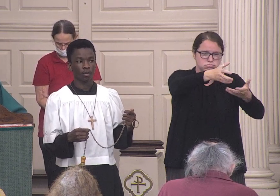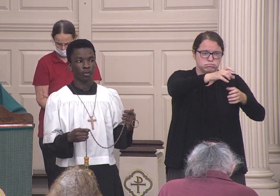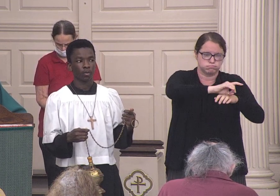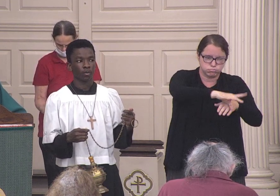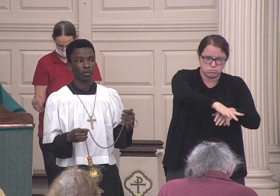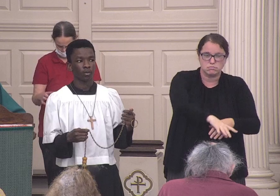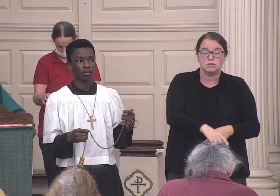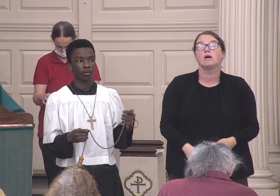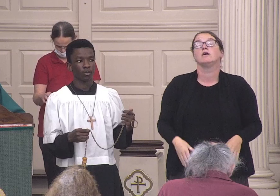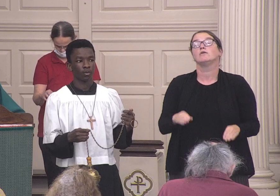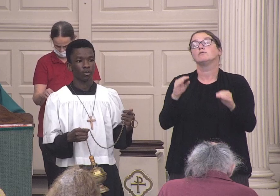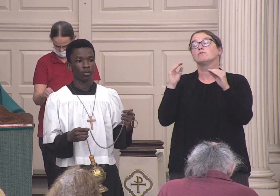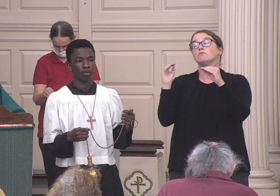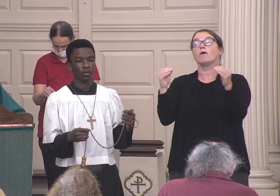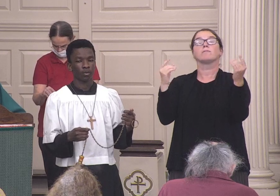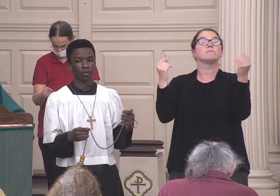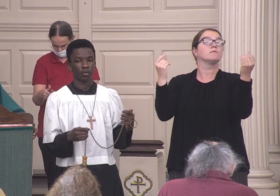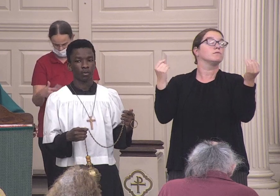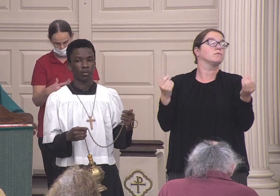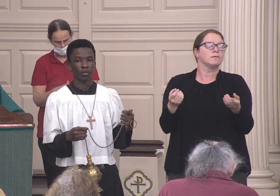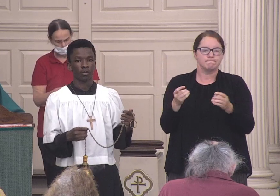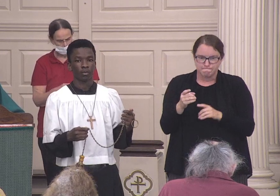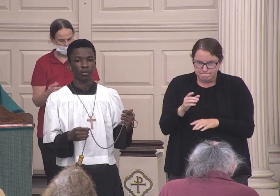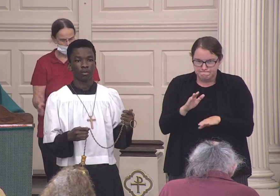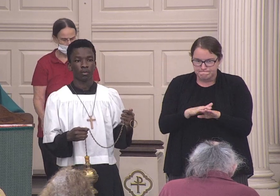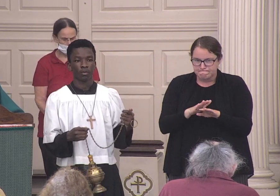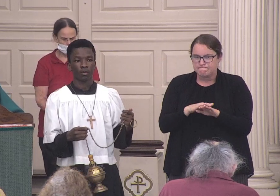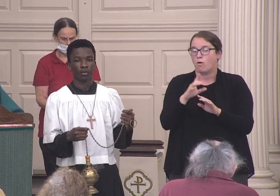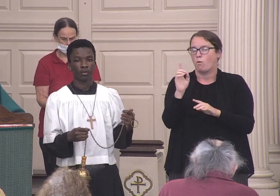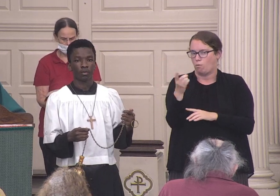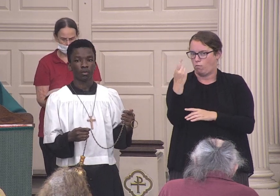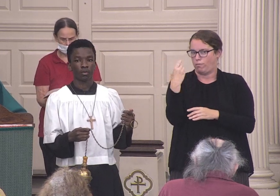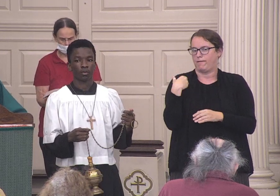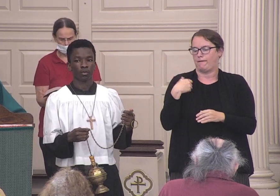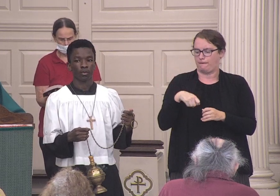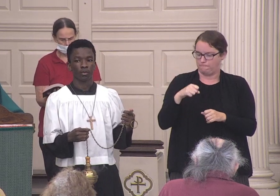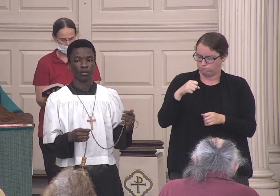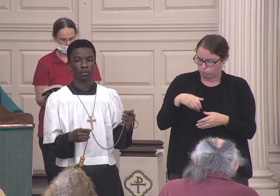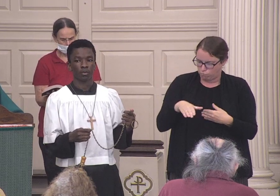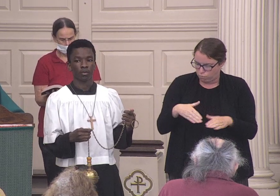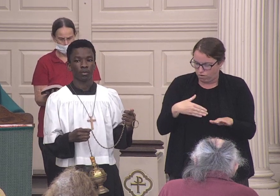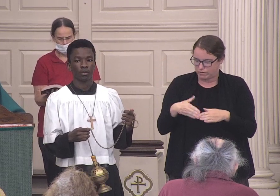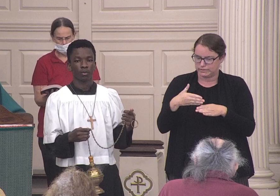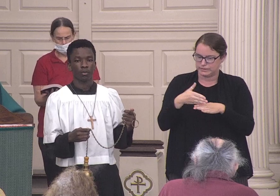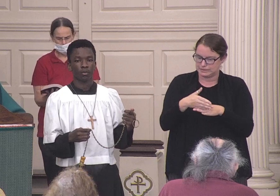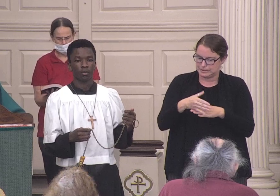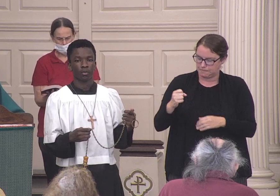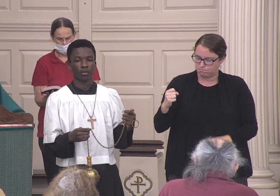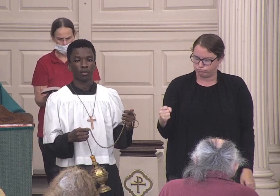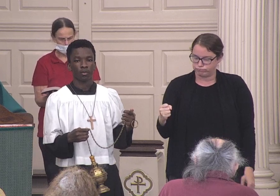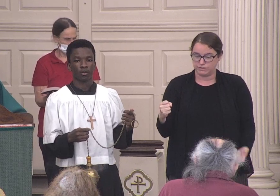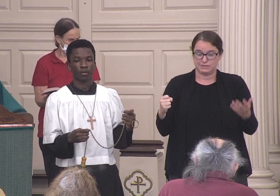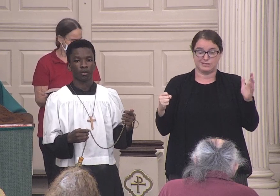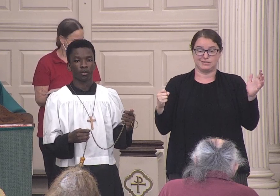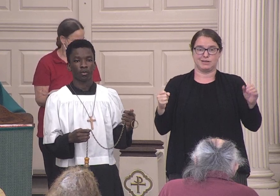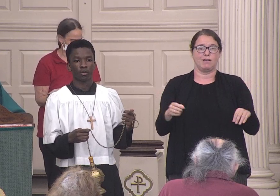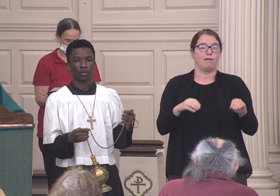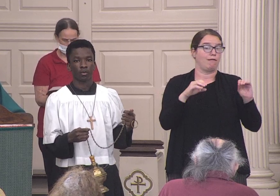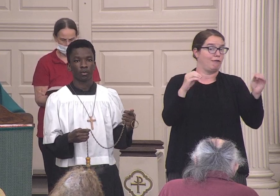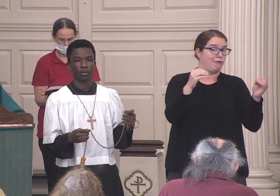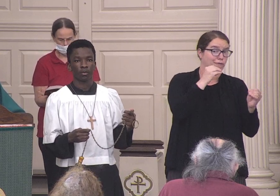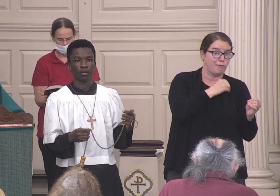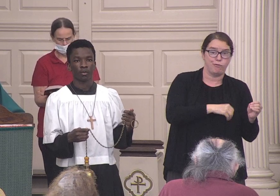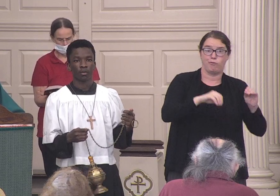a walking stick, no food, no sack, no money in their